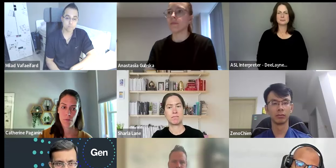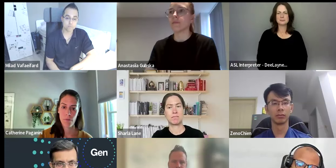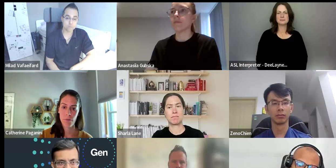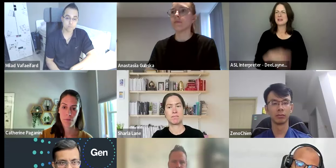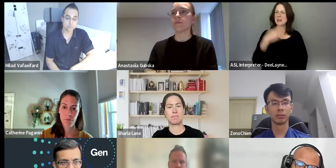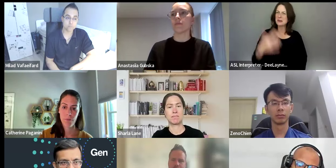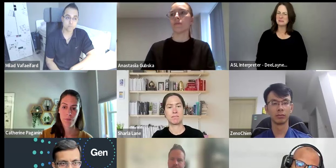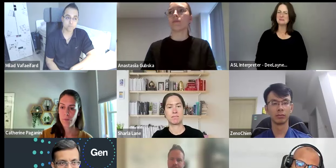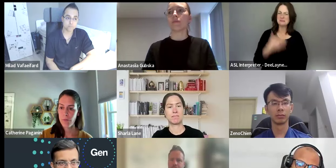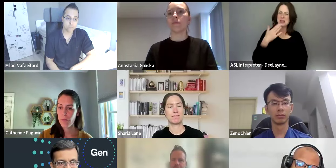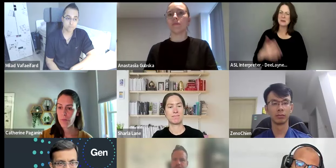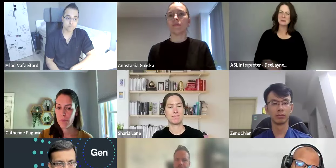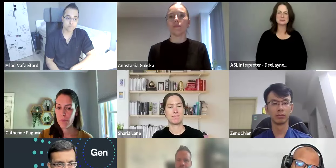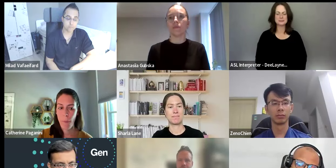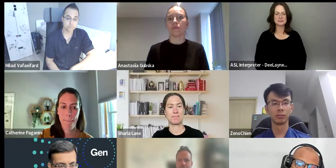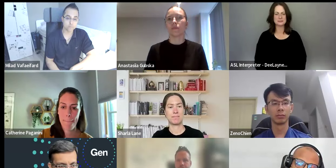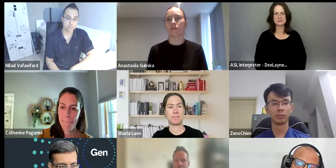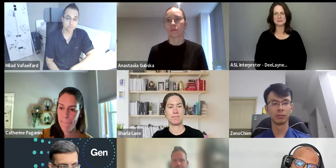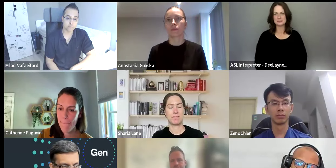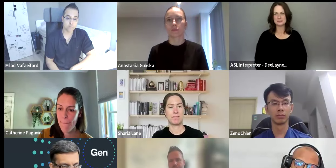Thank you. Thank you.